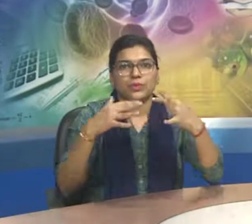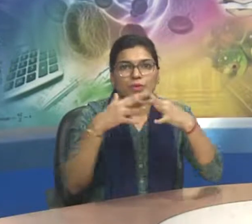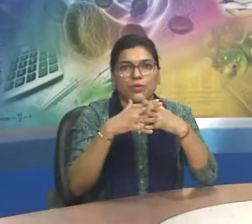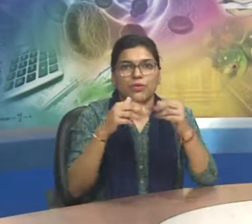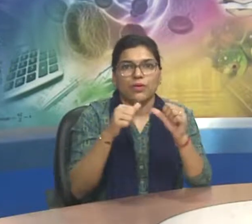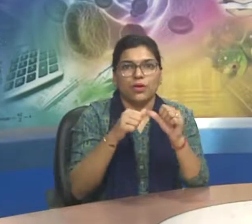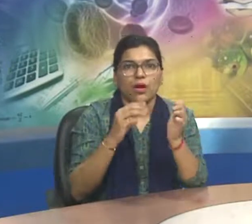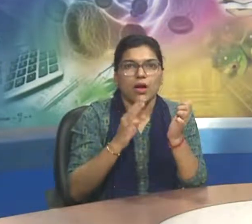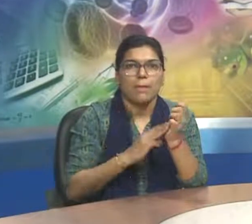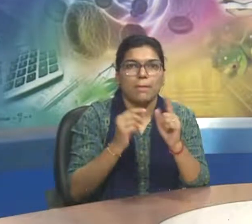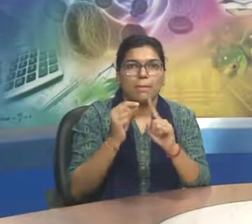plants,